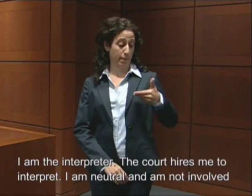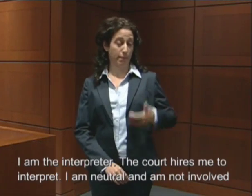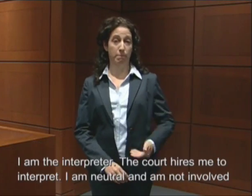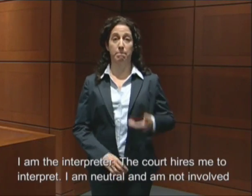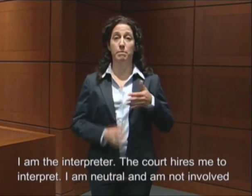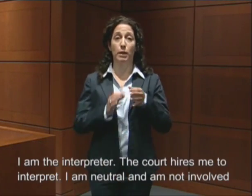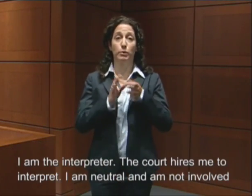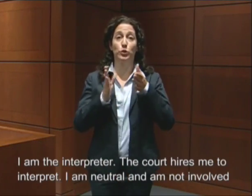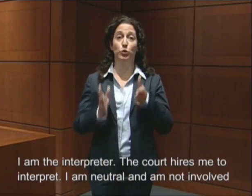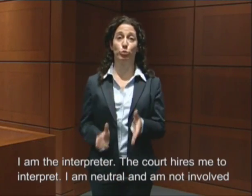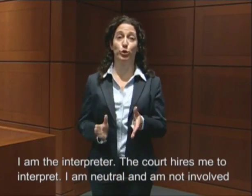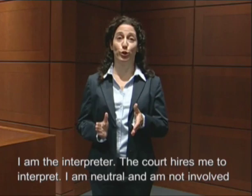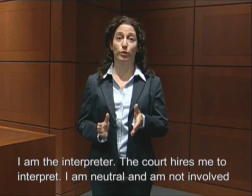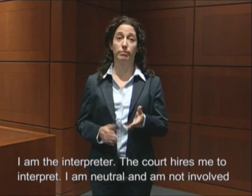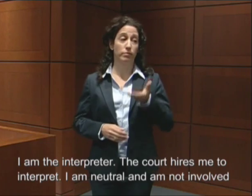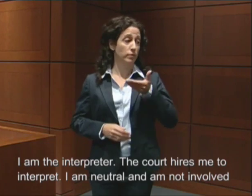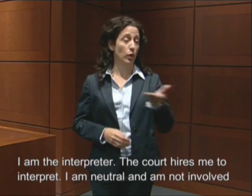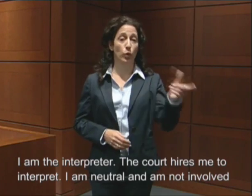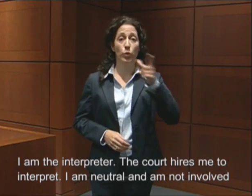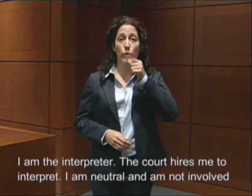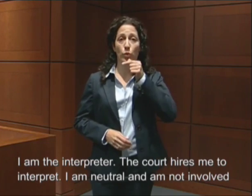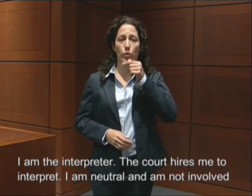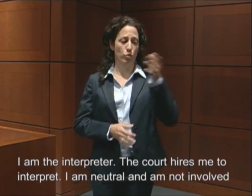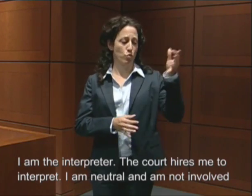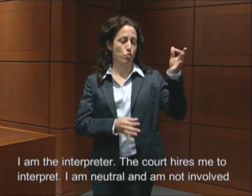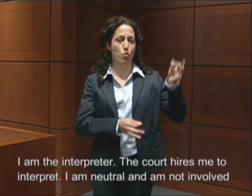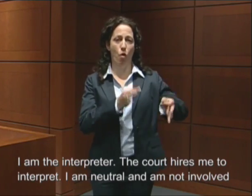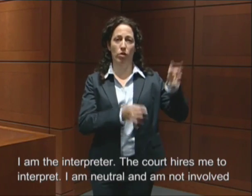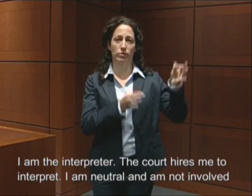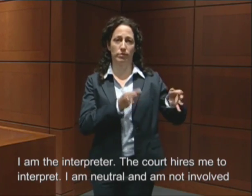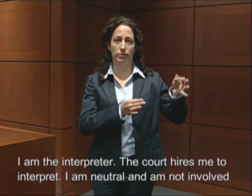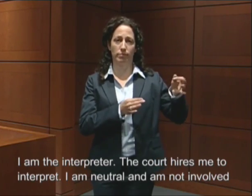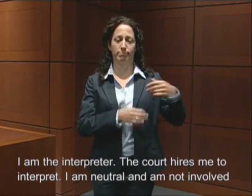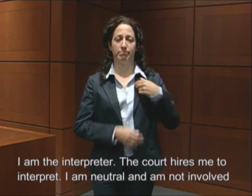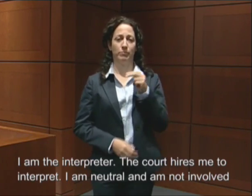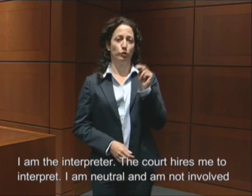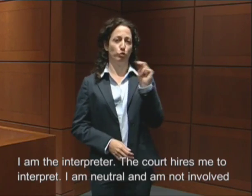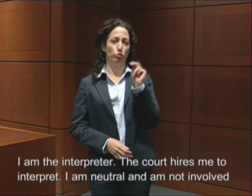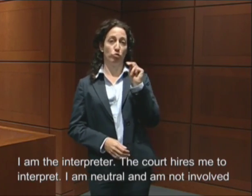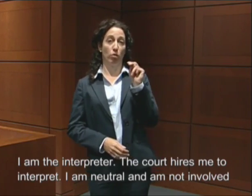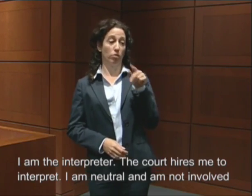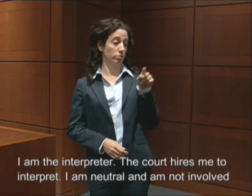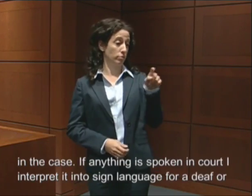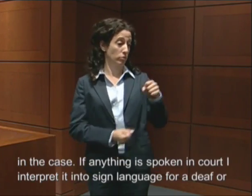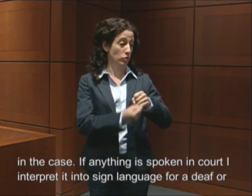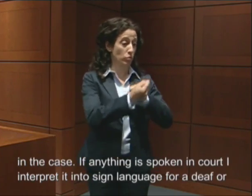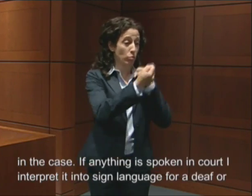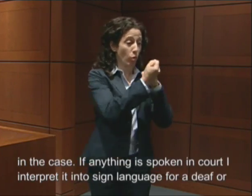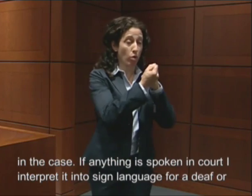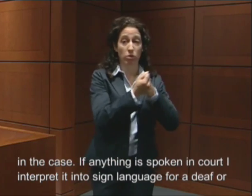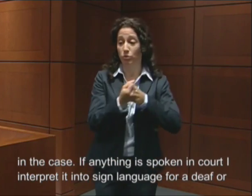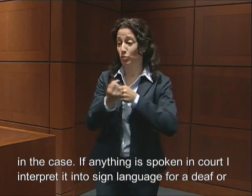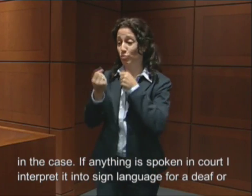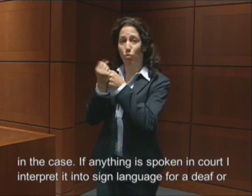I am the interpreter. The court hires me to interpret. I am neutral and am not involved in the